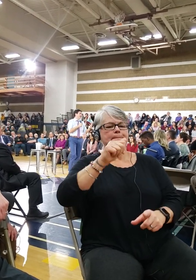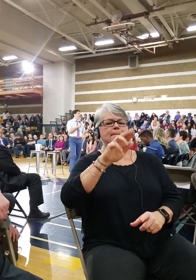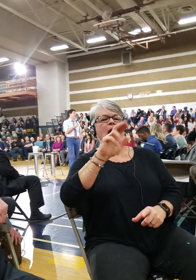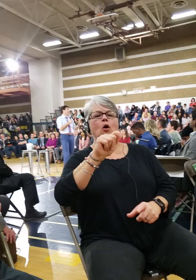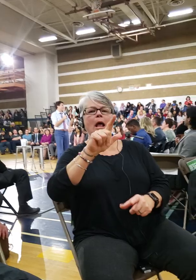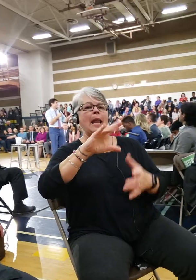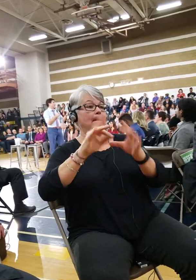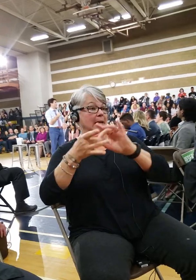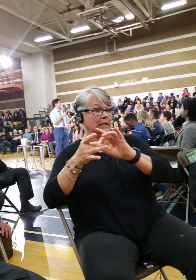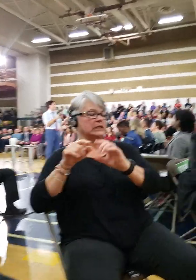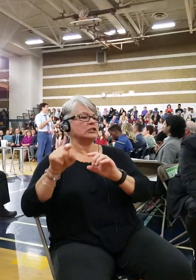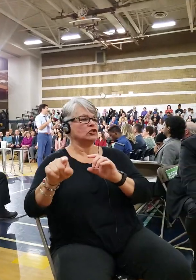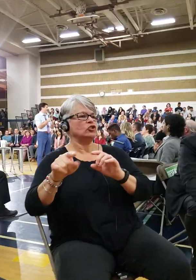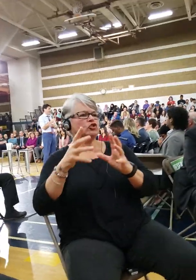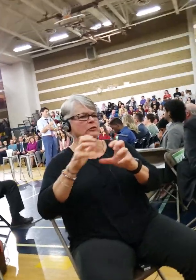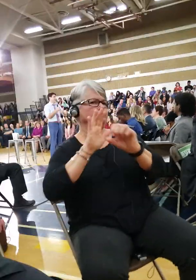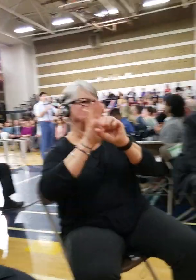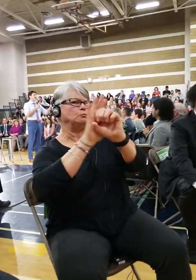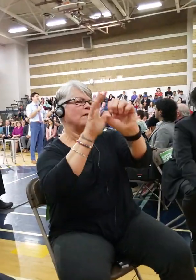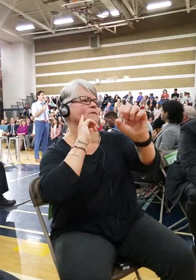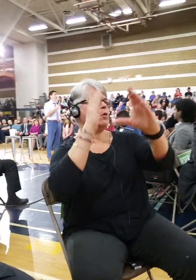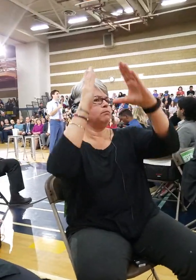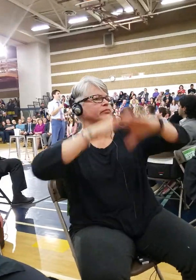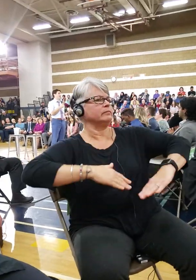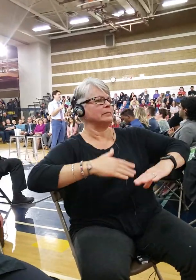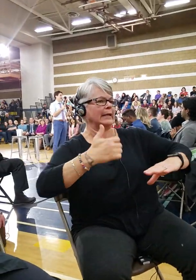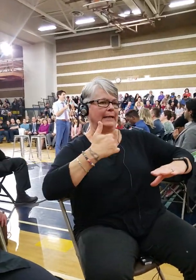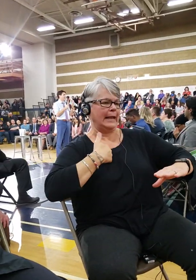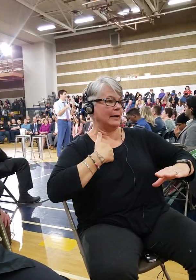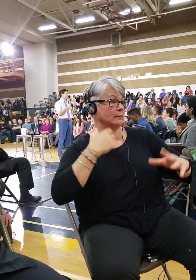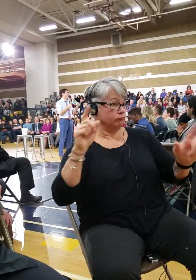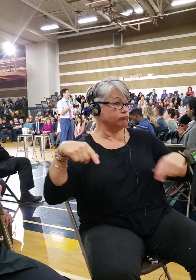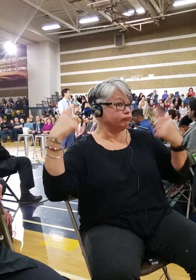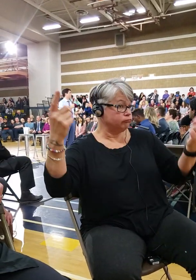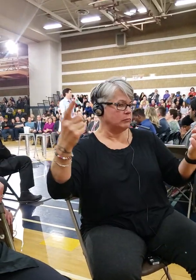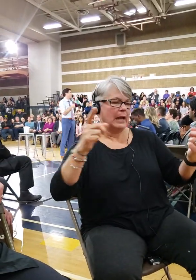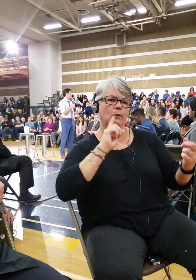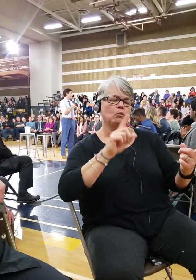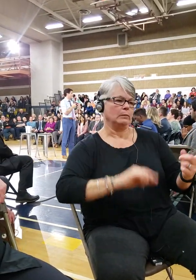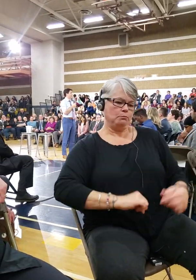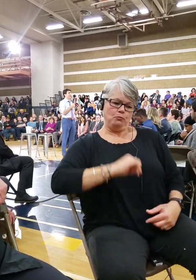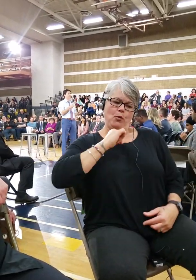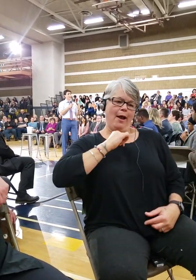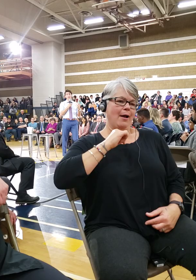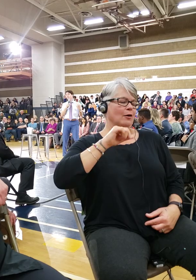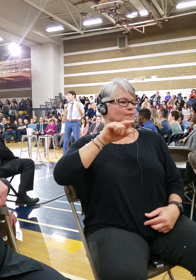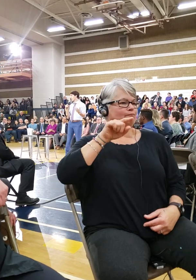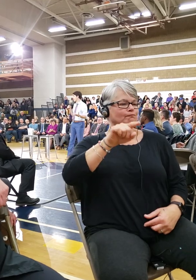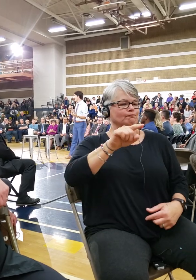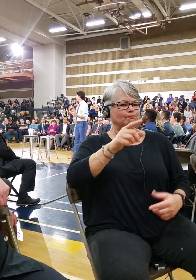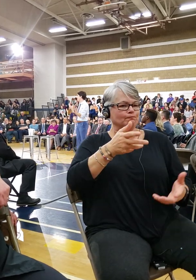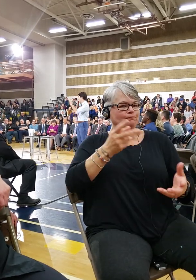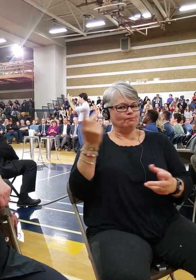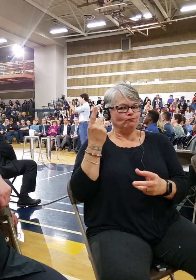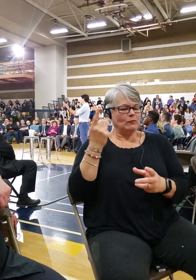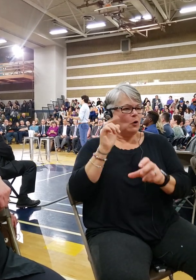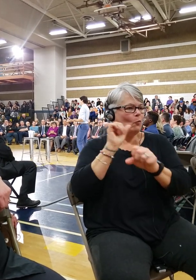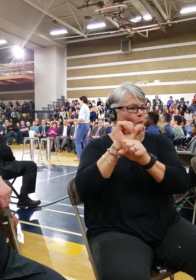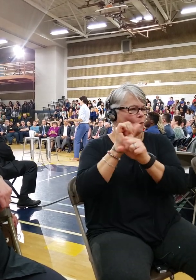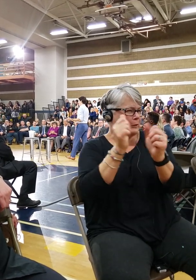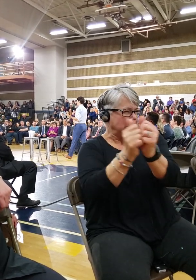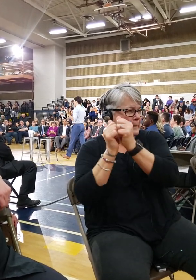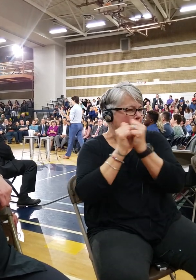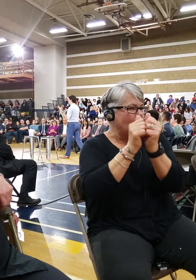championing the idea of Barrier-Free Canada her entire career, and I'm incredibly proud to have been able to work with her